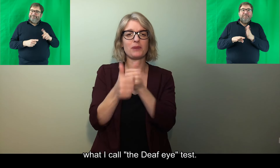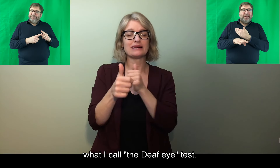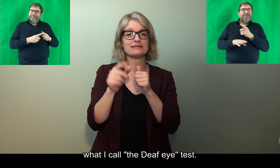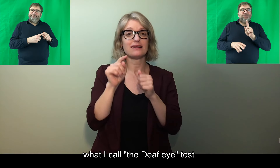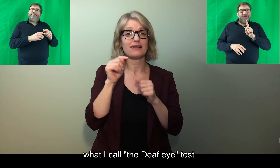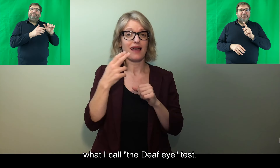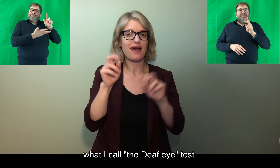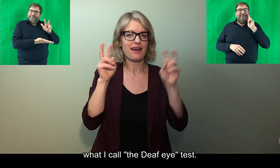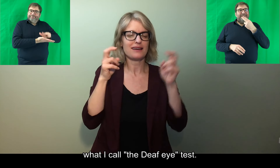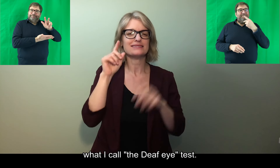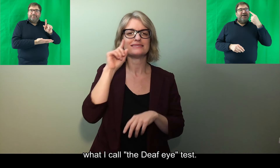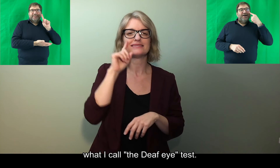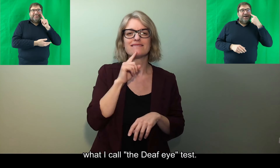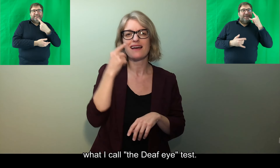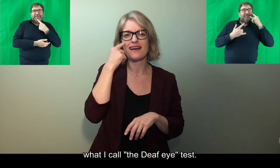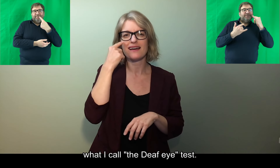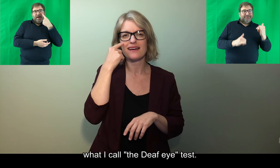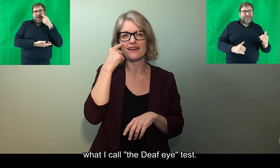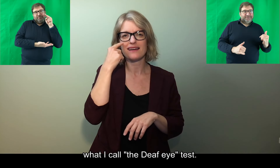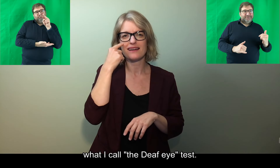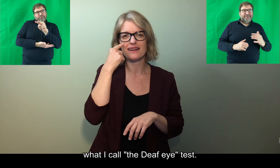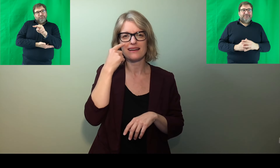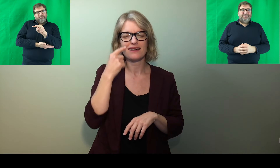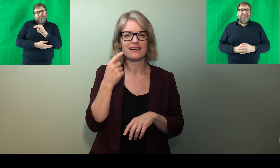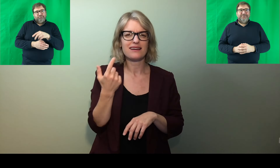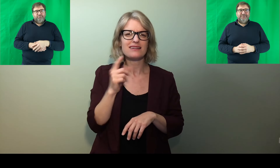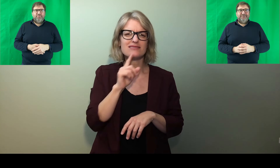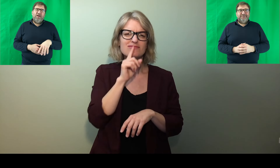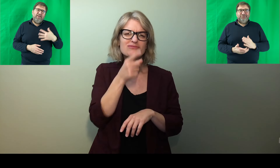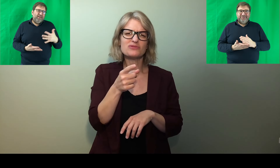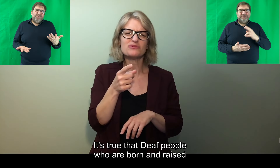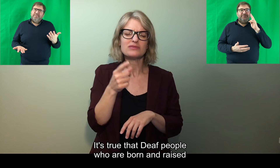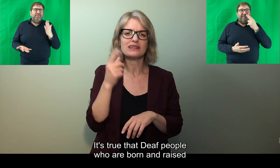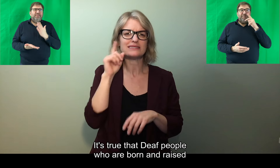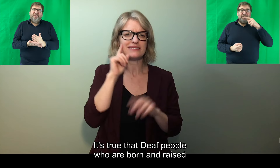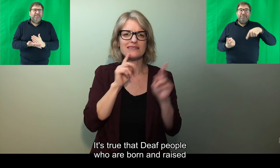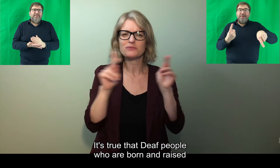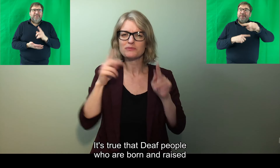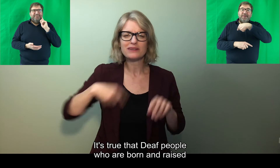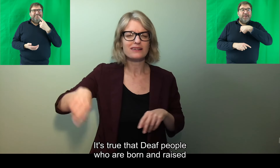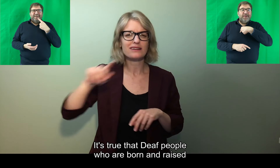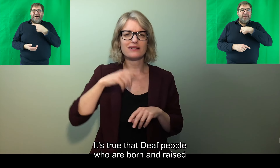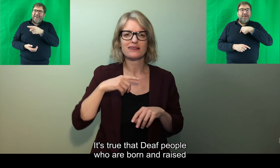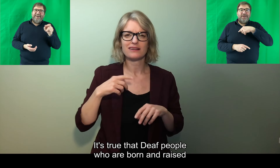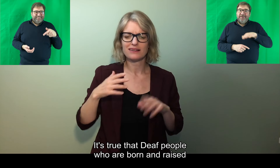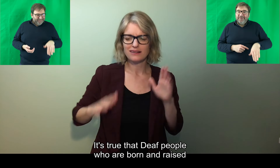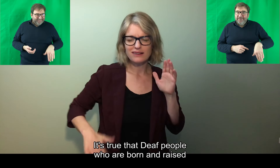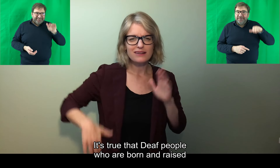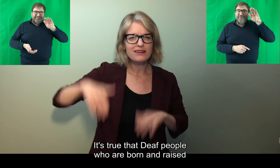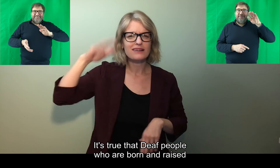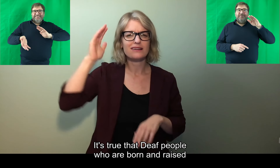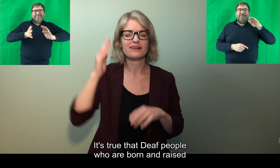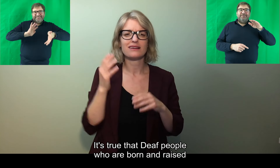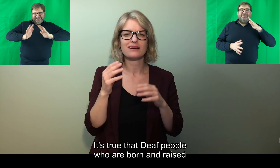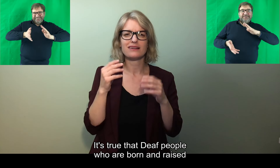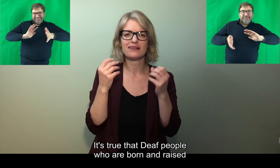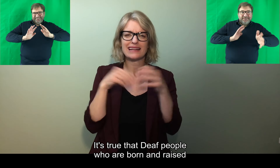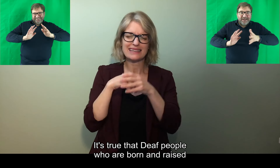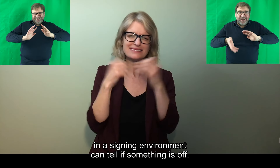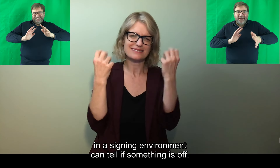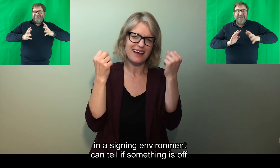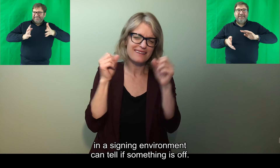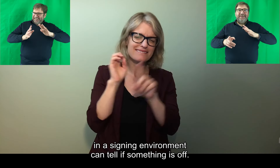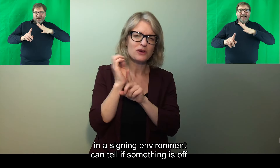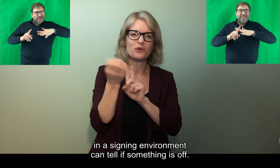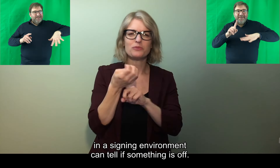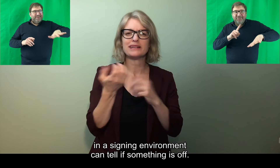what I call the deaf eye test. It's true that deaf people who are born and raised